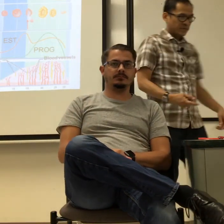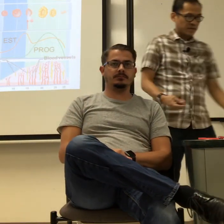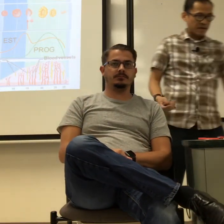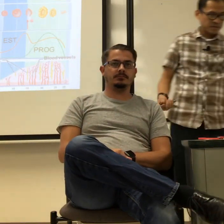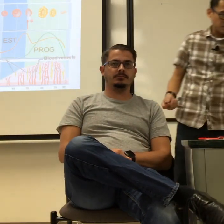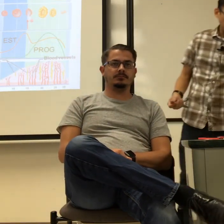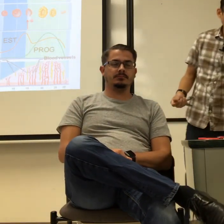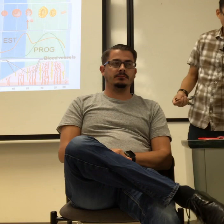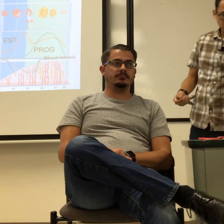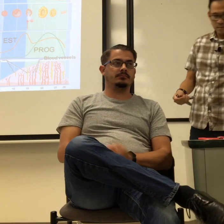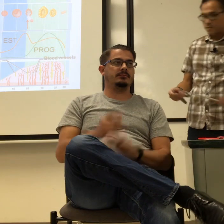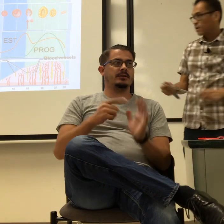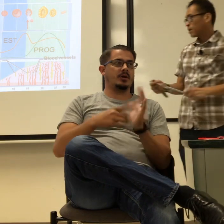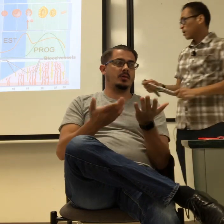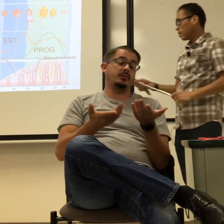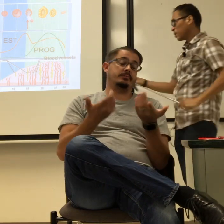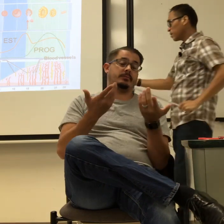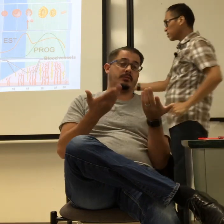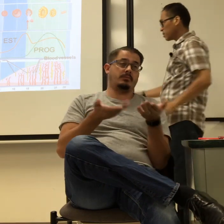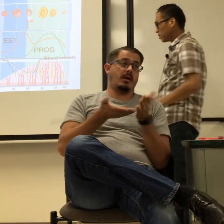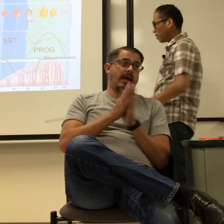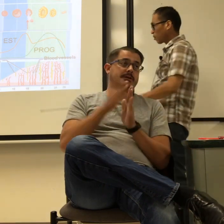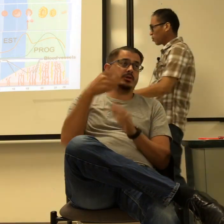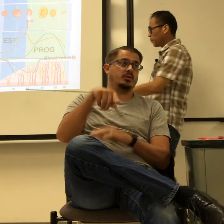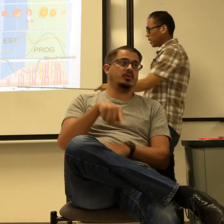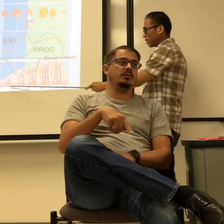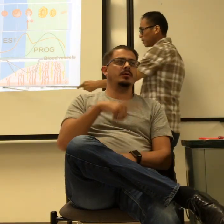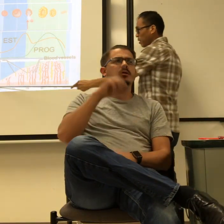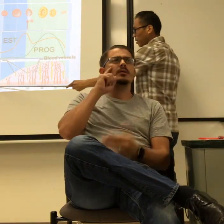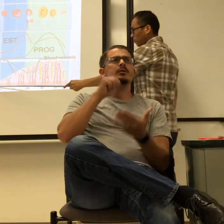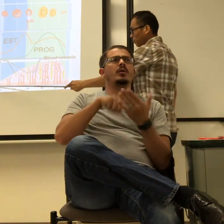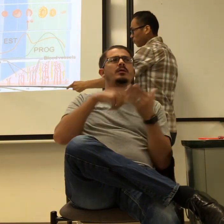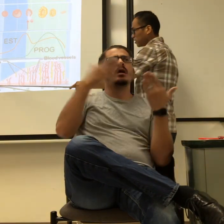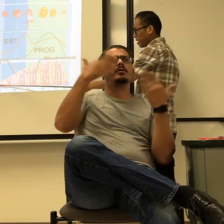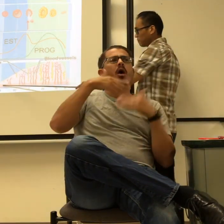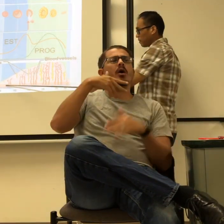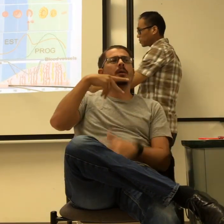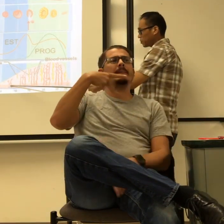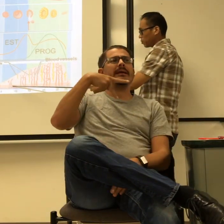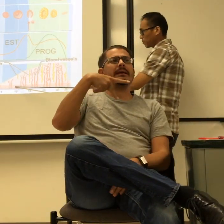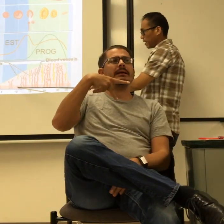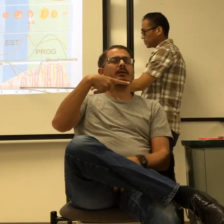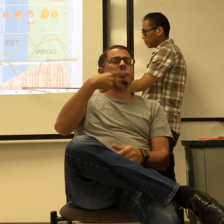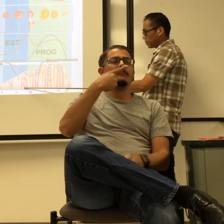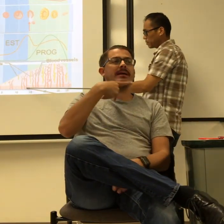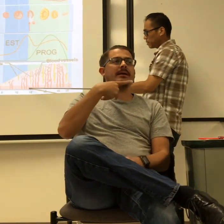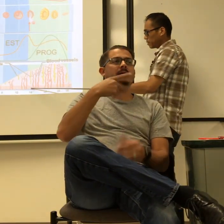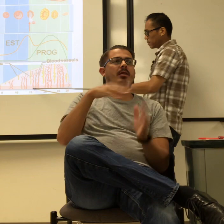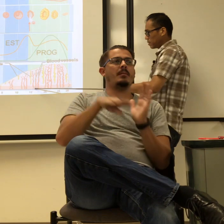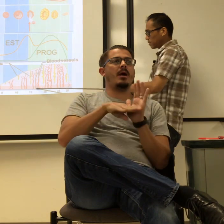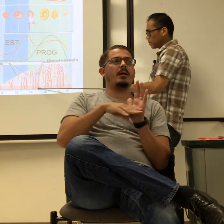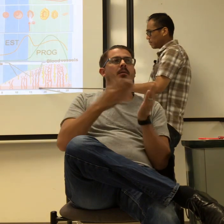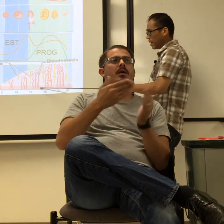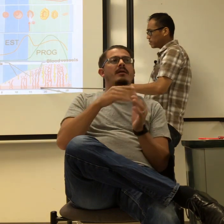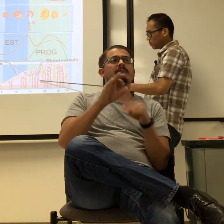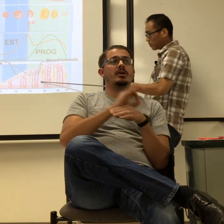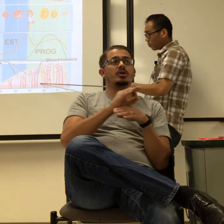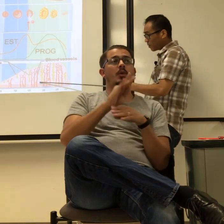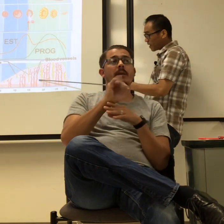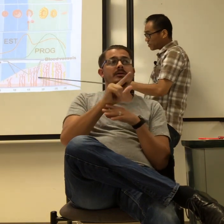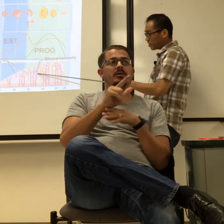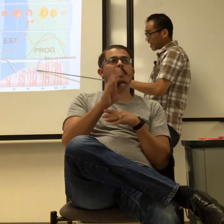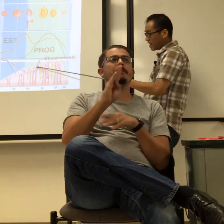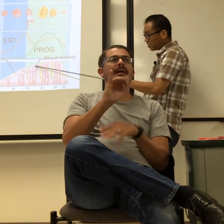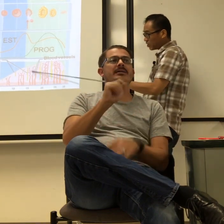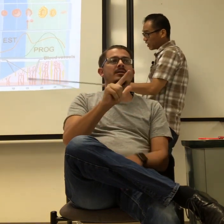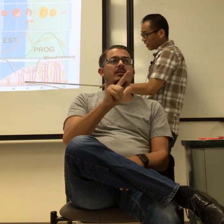well, let me just ask you. Look at this darker pink on the bottom. What is that, functional or basal? Basal, but the